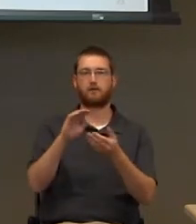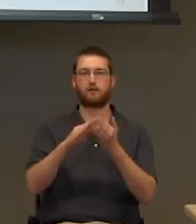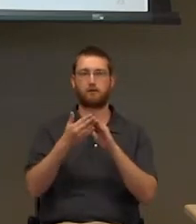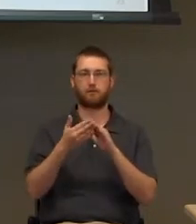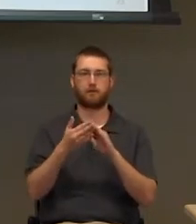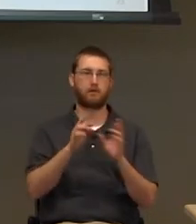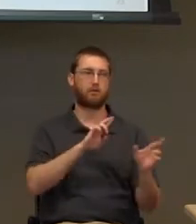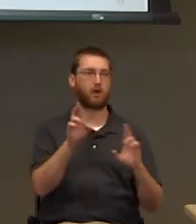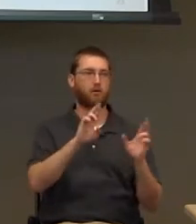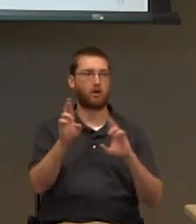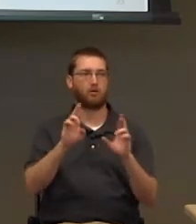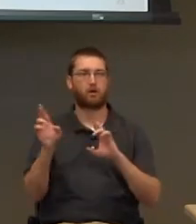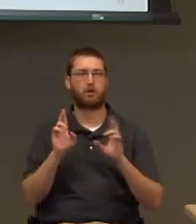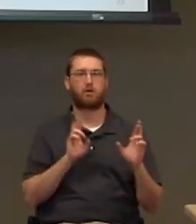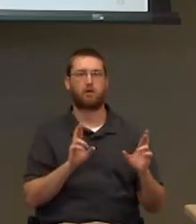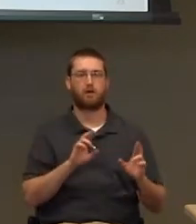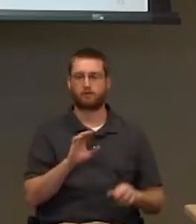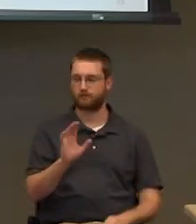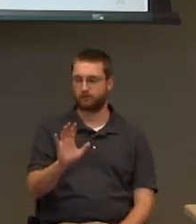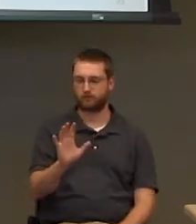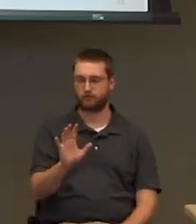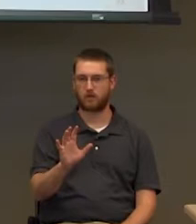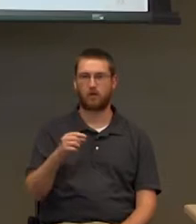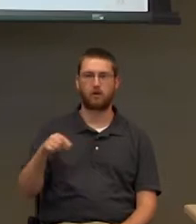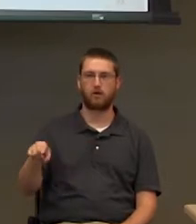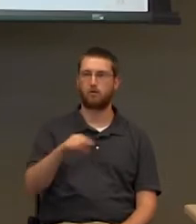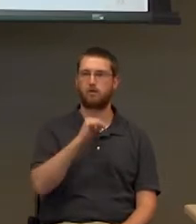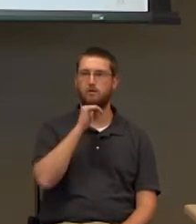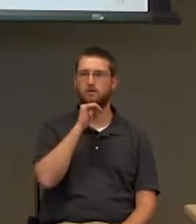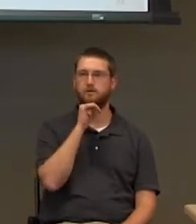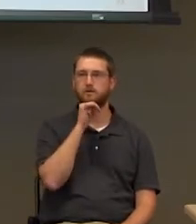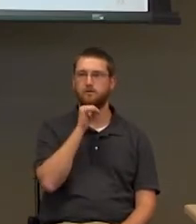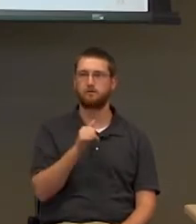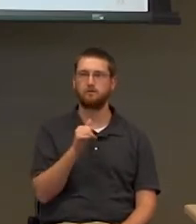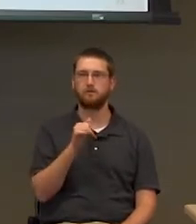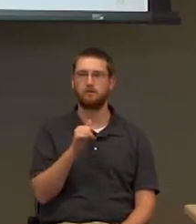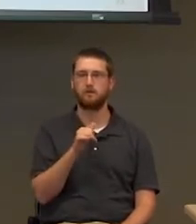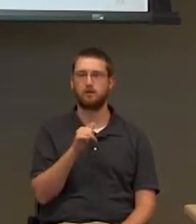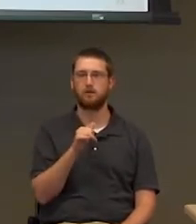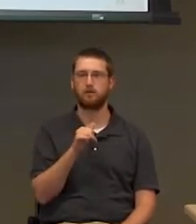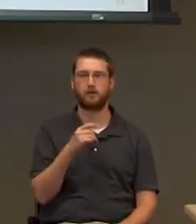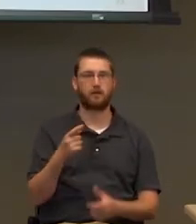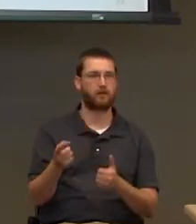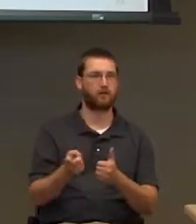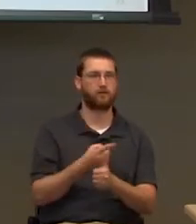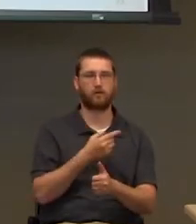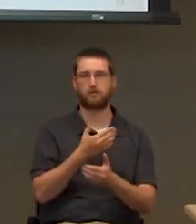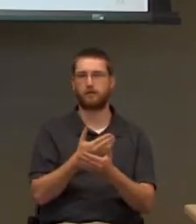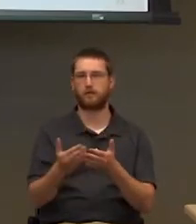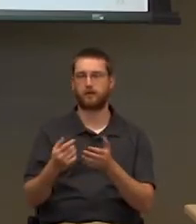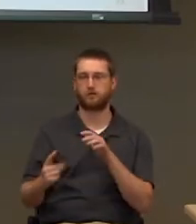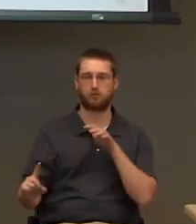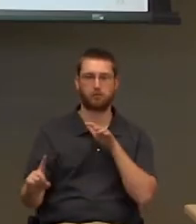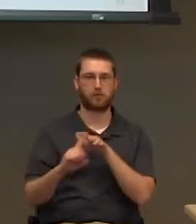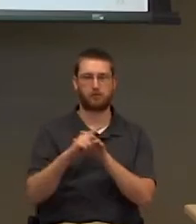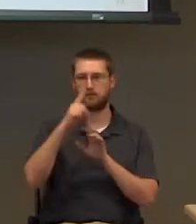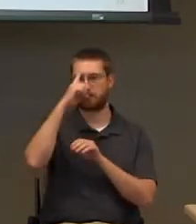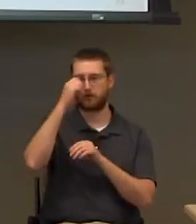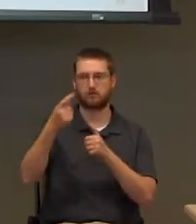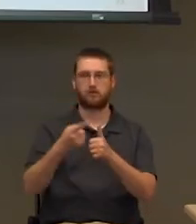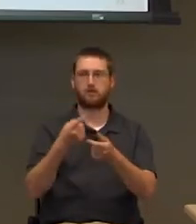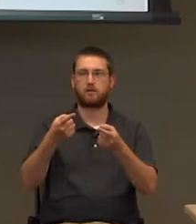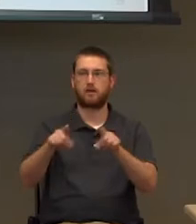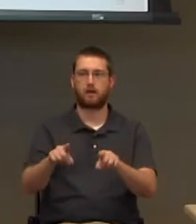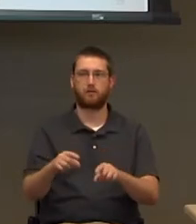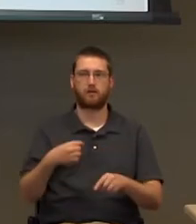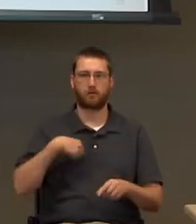and ready to move forward. You should not be taking the first thing that comes along because it's the first thing that comes along. Let's be